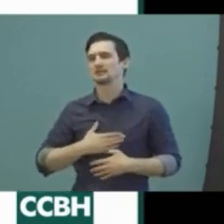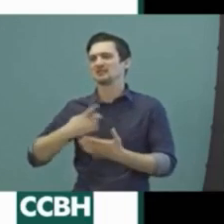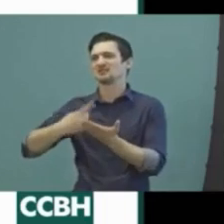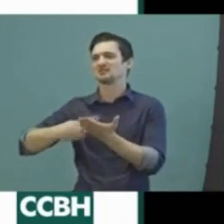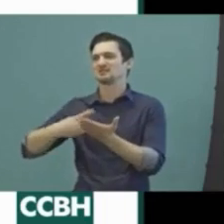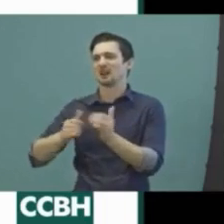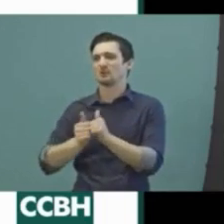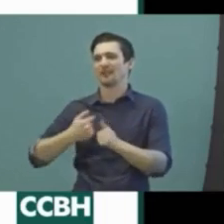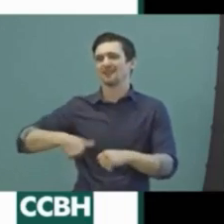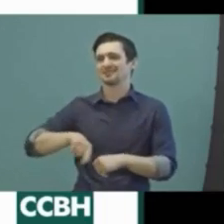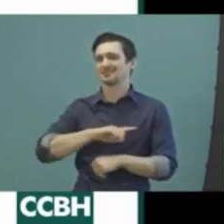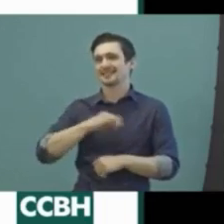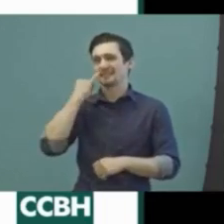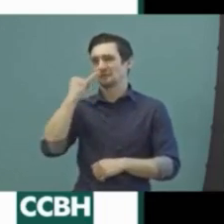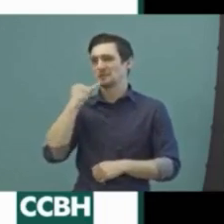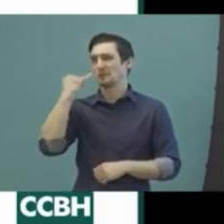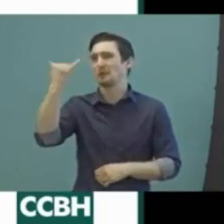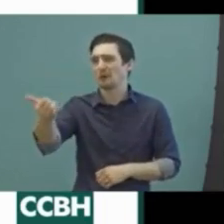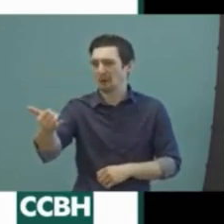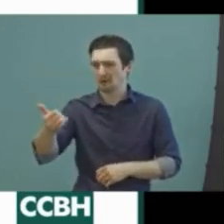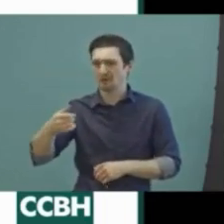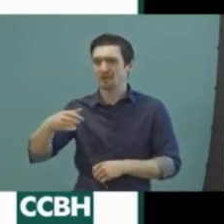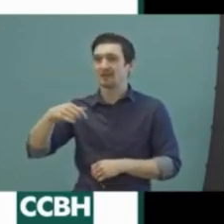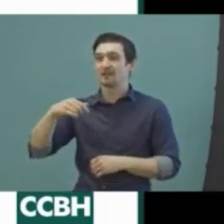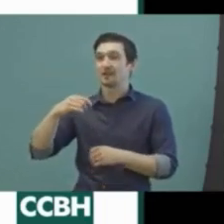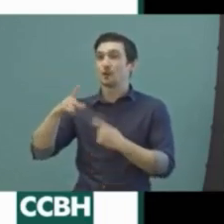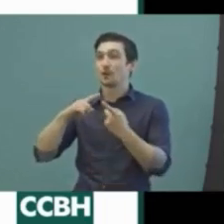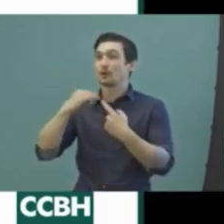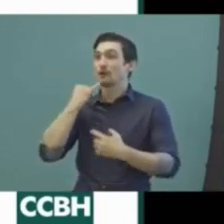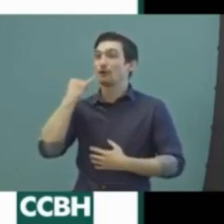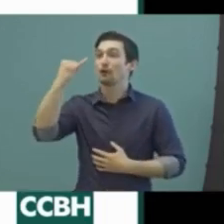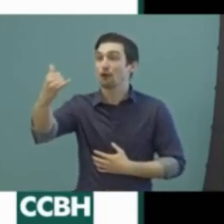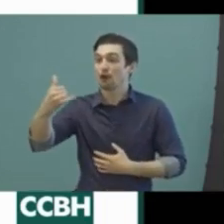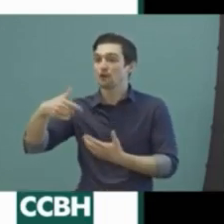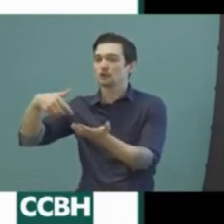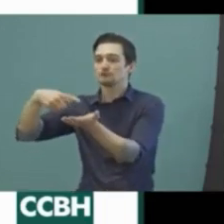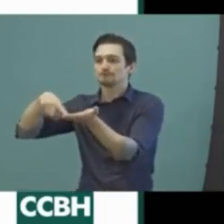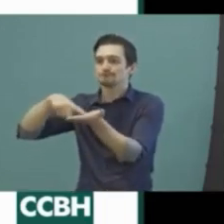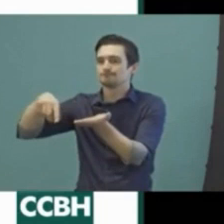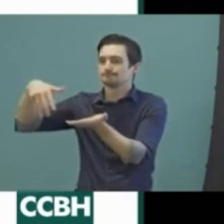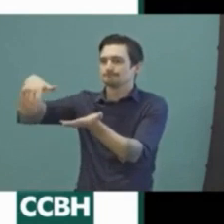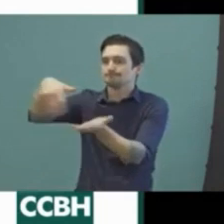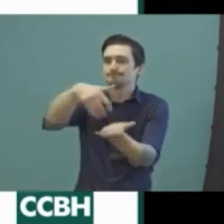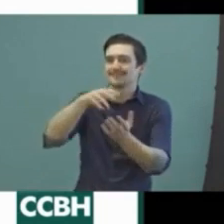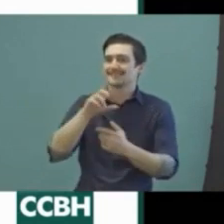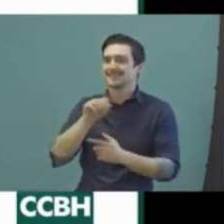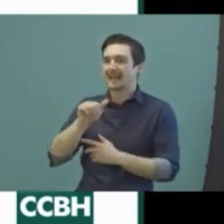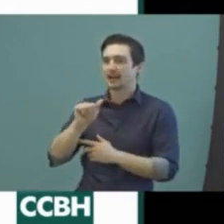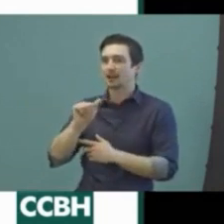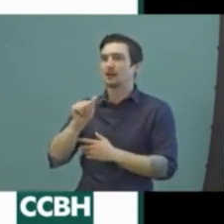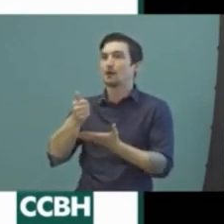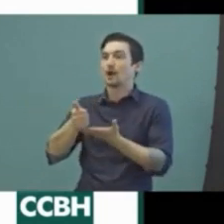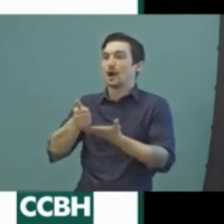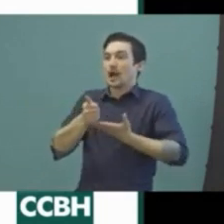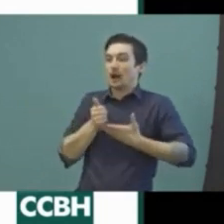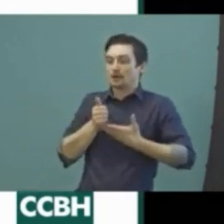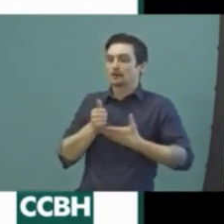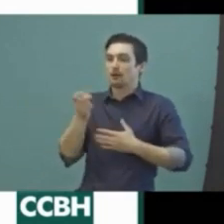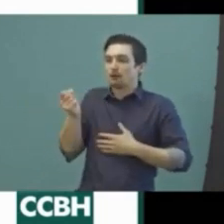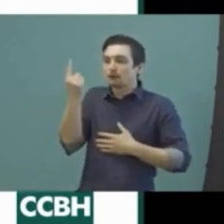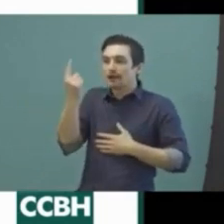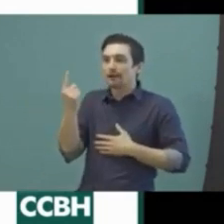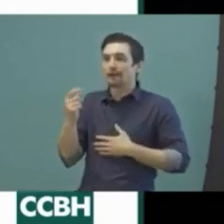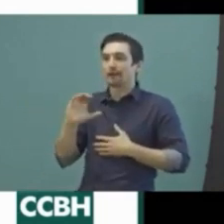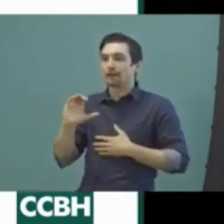the tools in our toolkit that will allow us to continue to flatten the curve and get us back to work and get